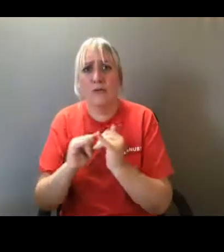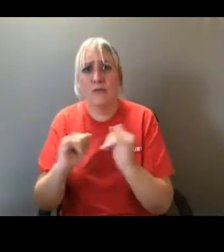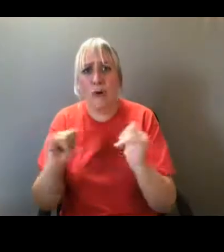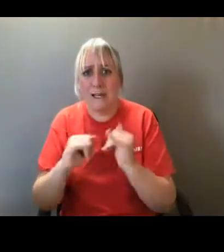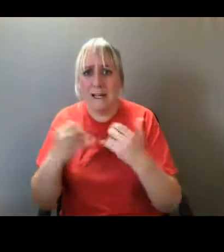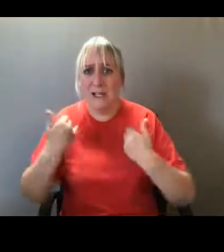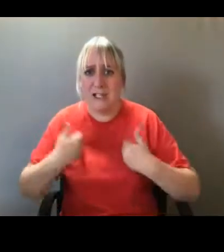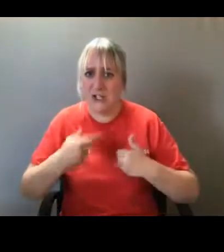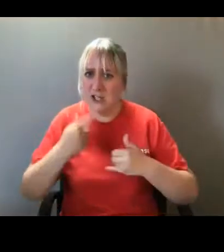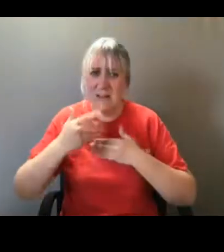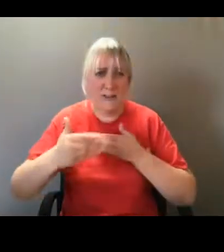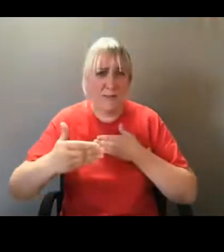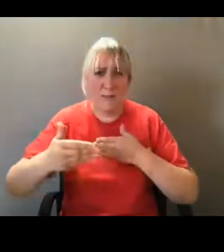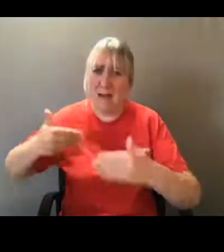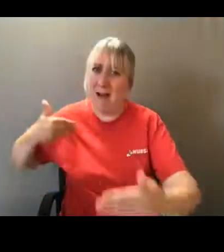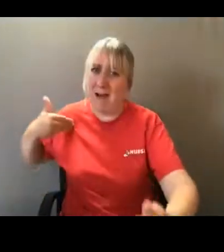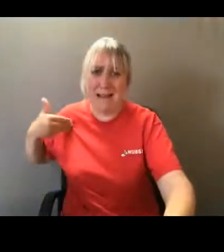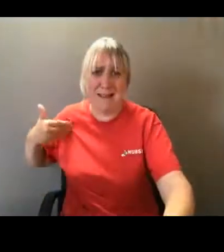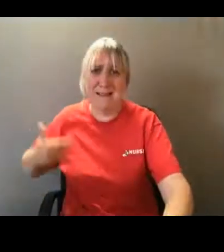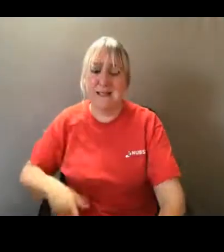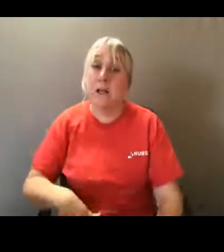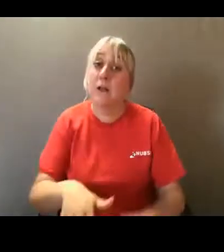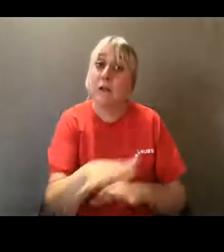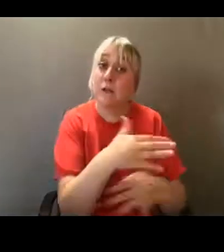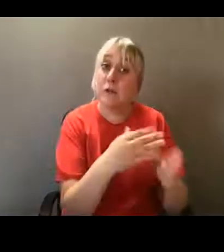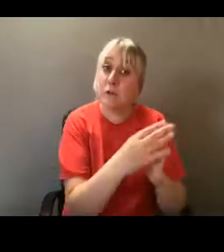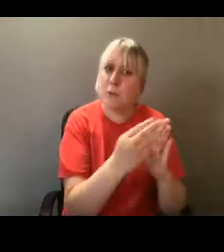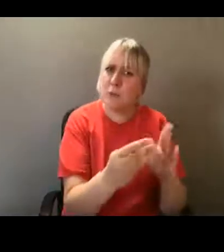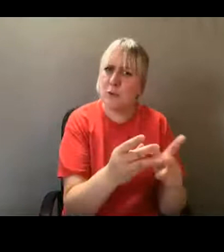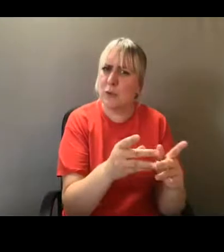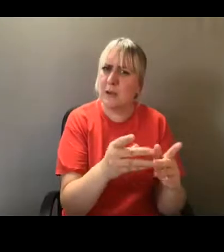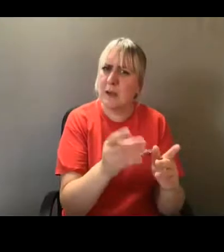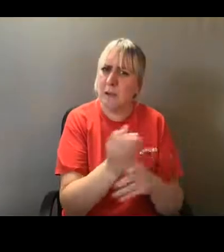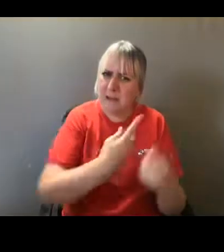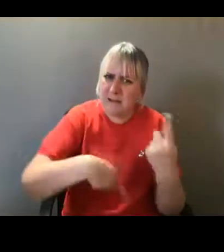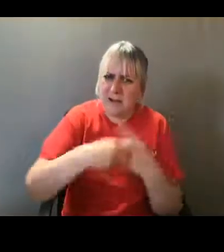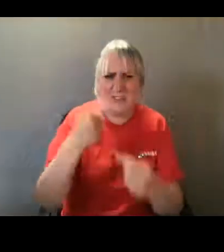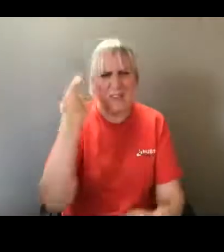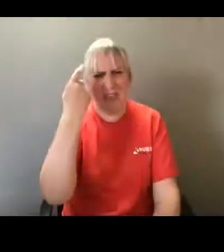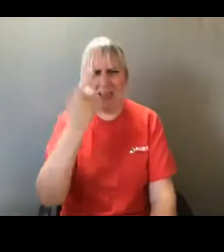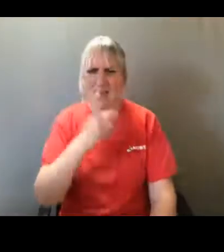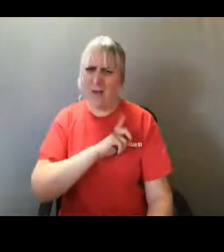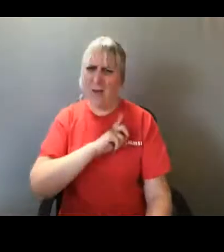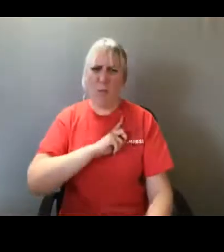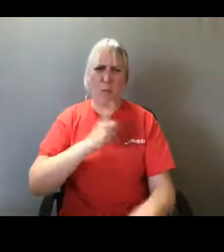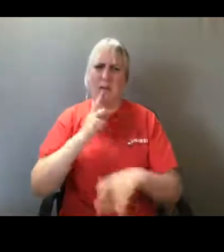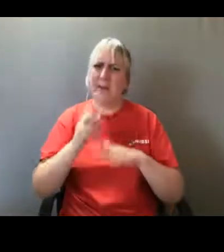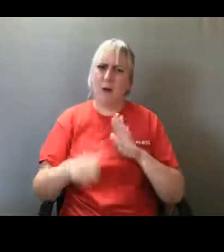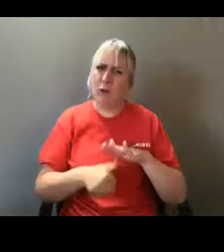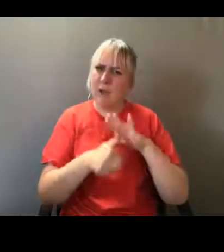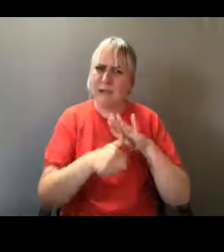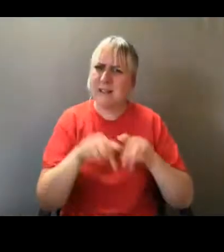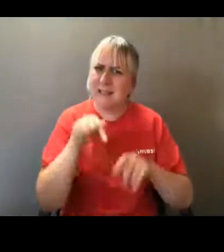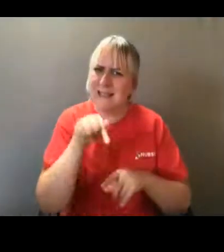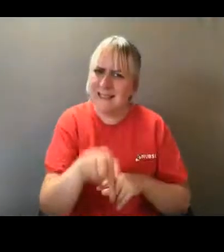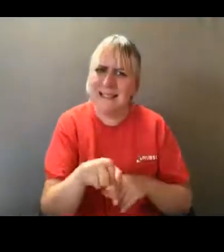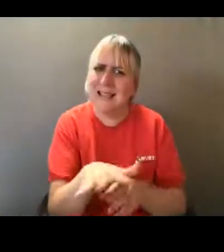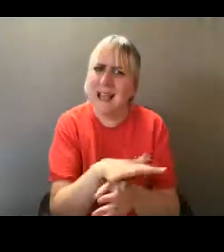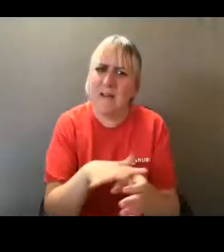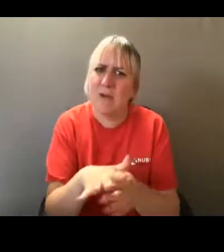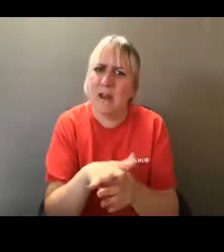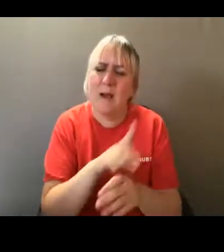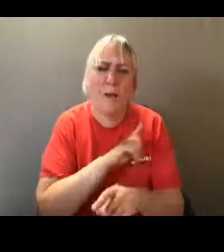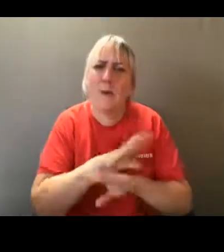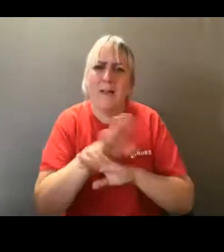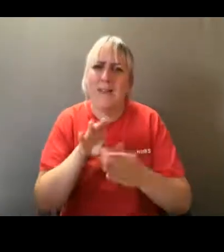behind. And the social model makes us question, why is that? Why is this not being prioritized, and why is this not being given resource to? So